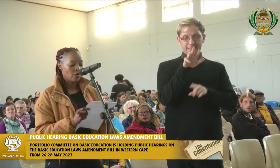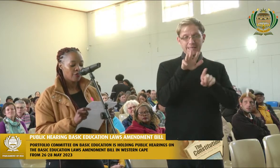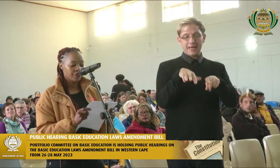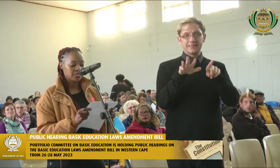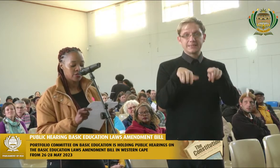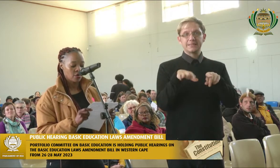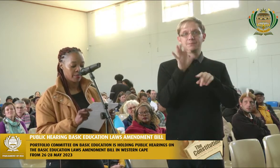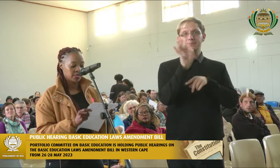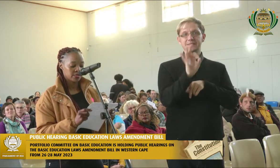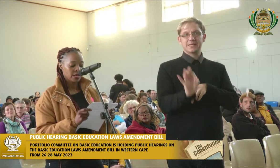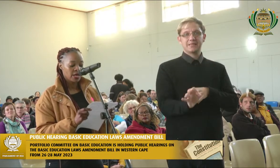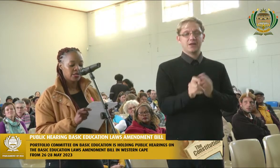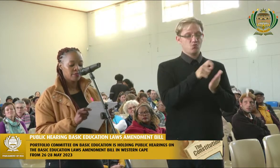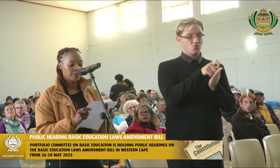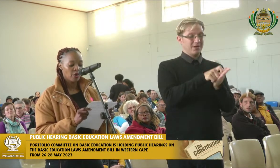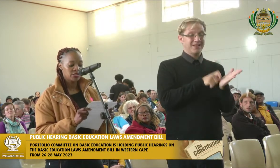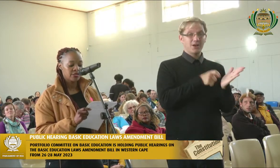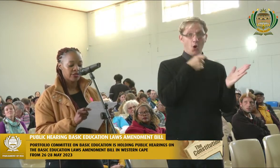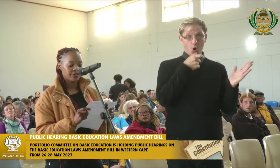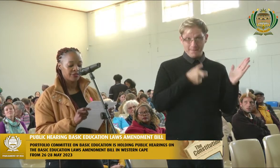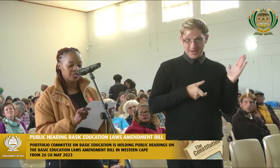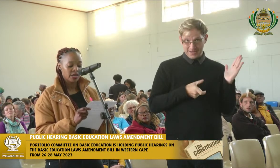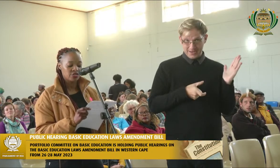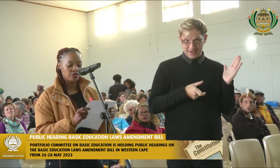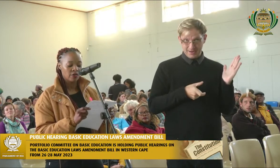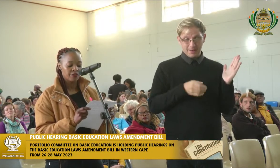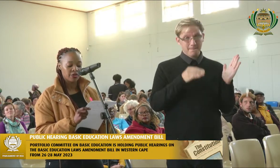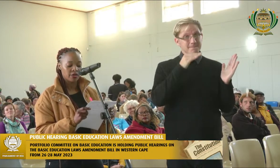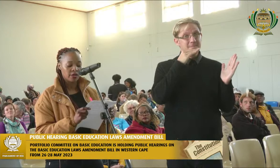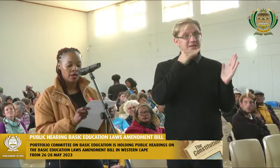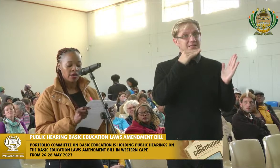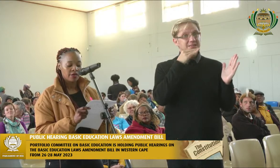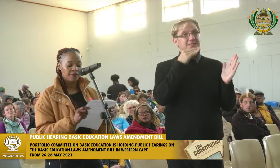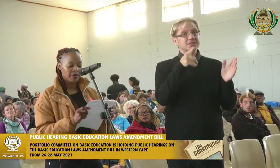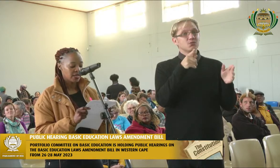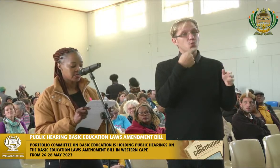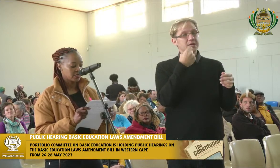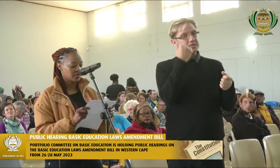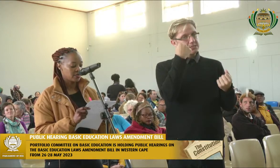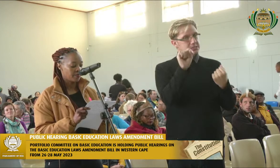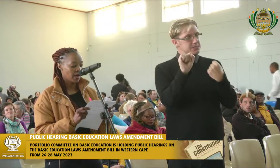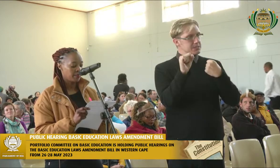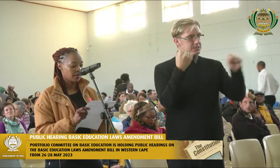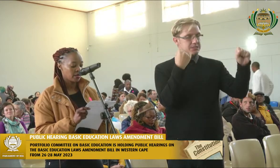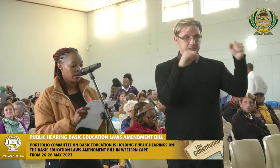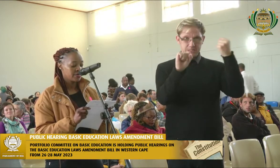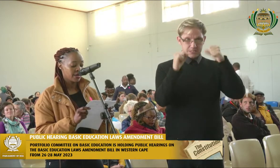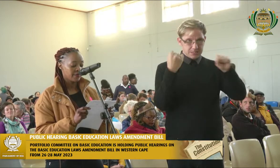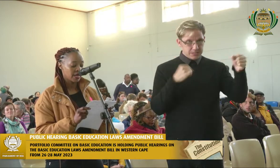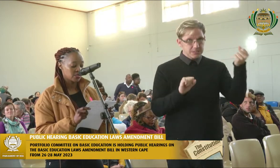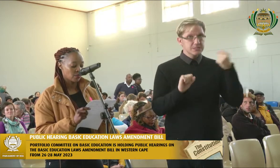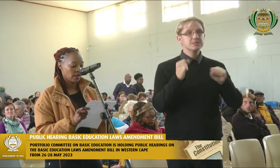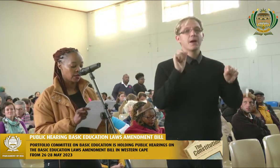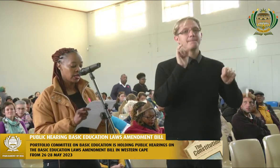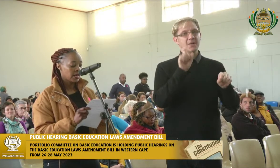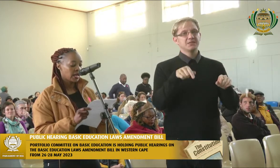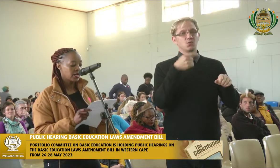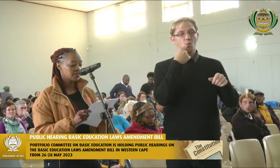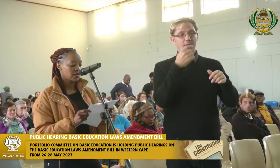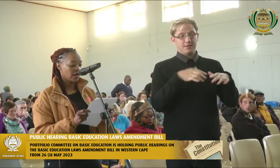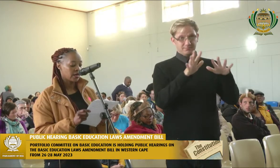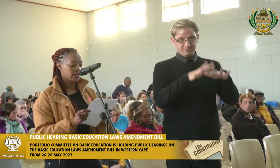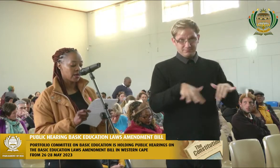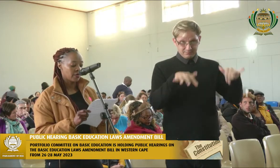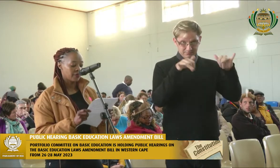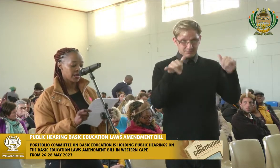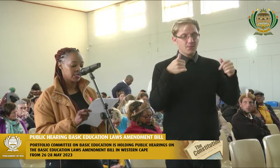0.19% of written comments. It is important that the rejection of the reflected in the public hearing as well.